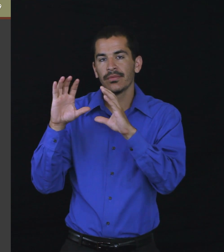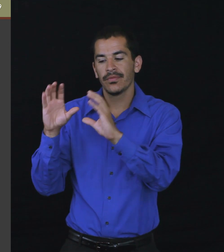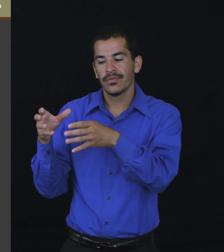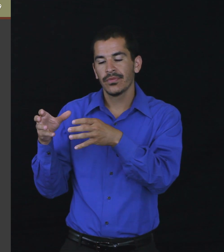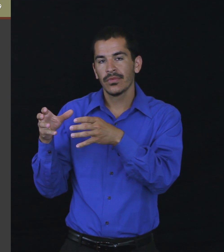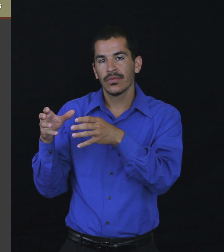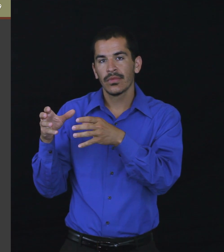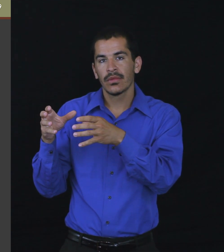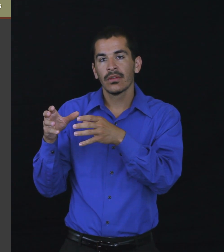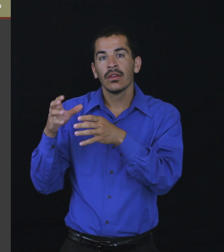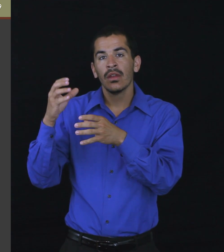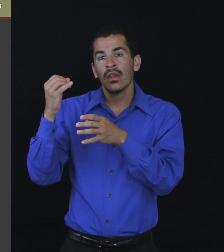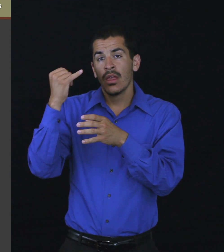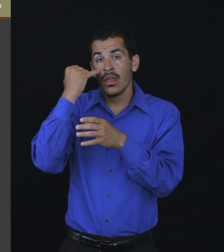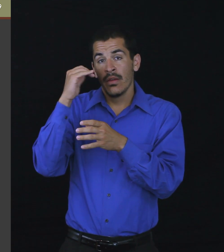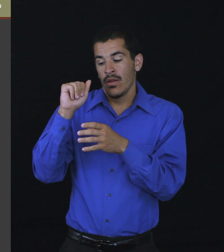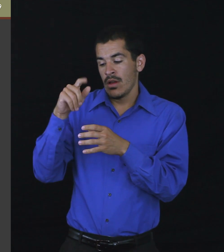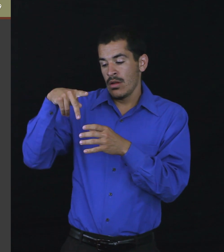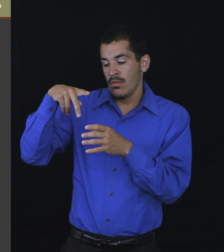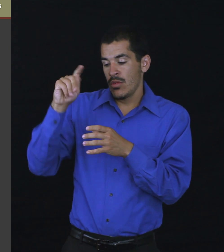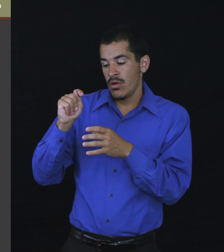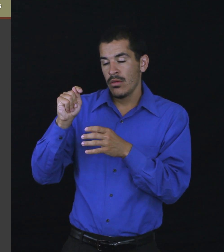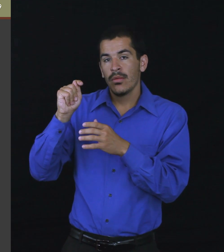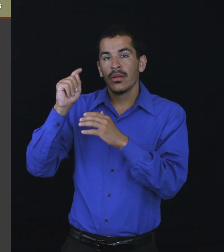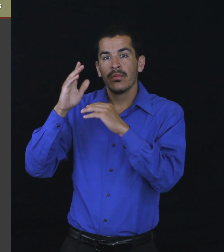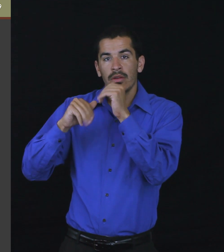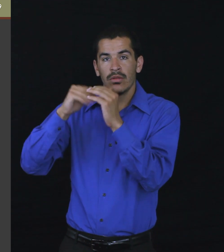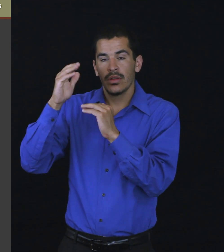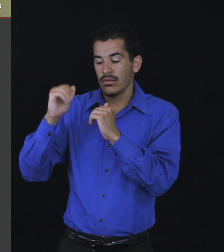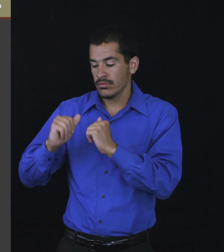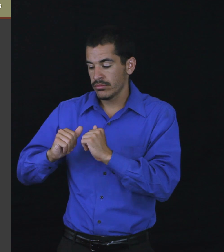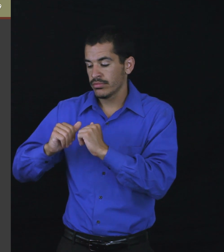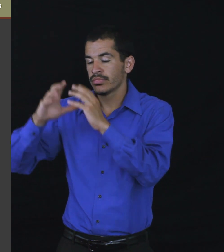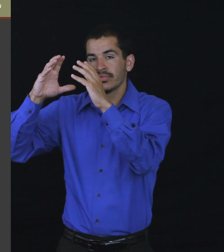occupy space in an apartment building.